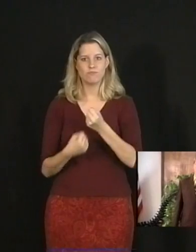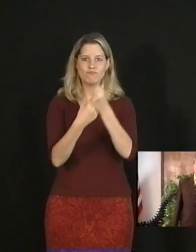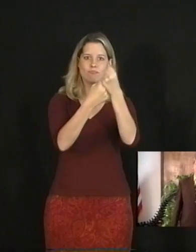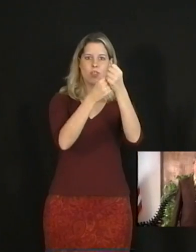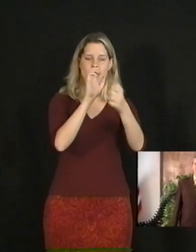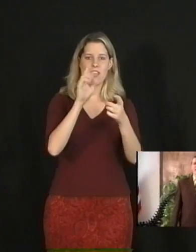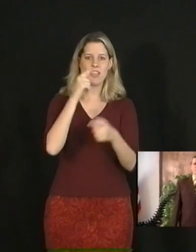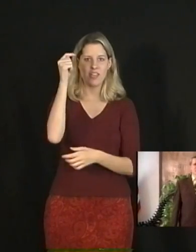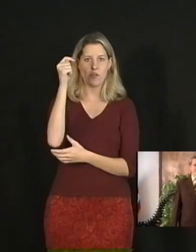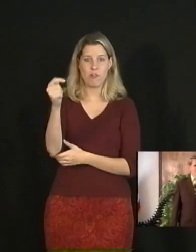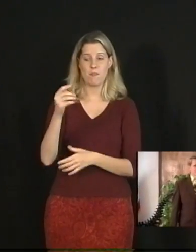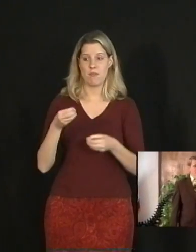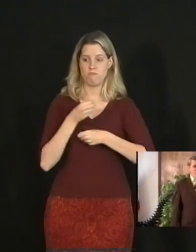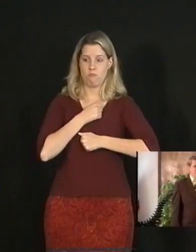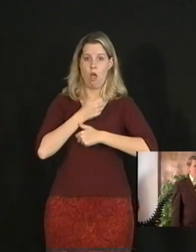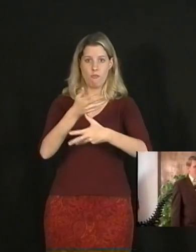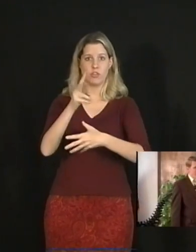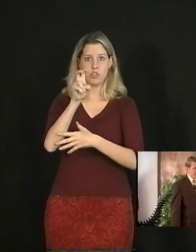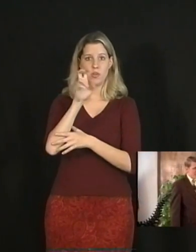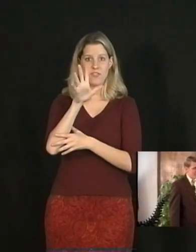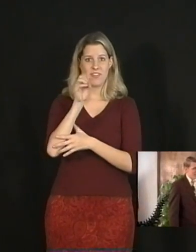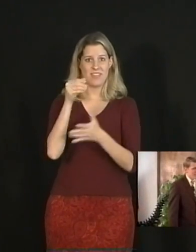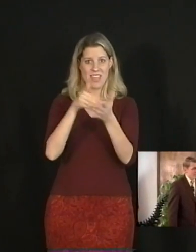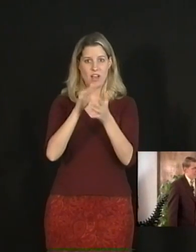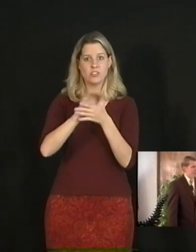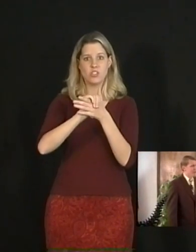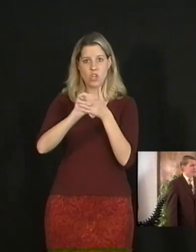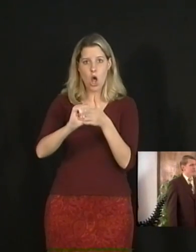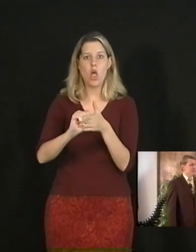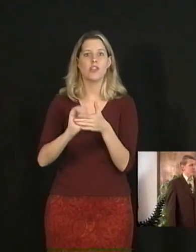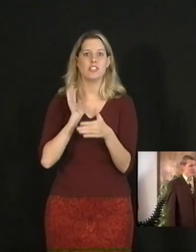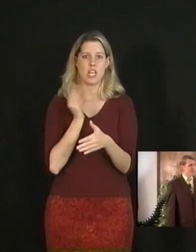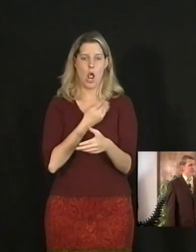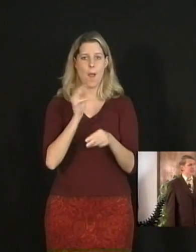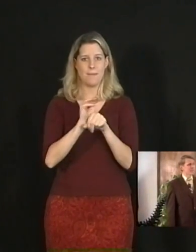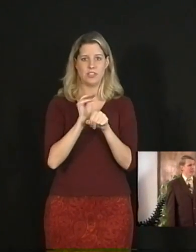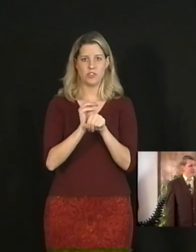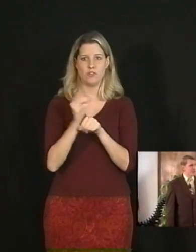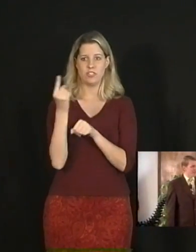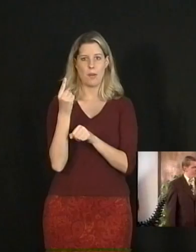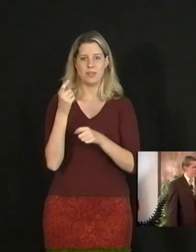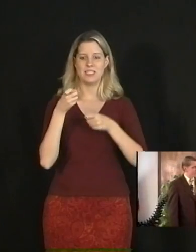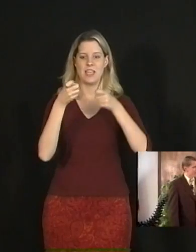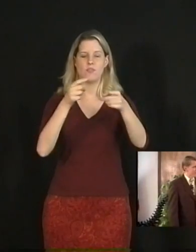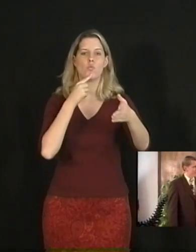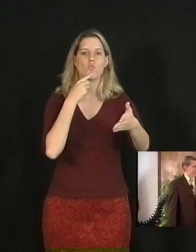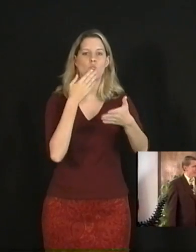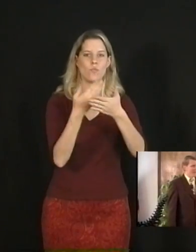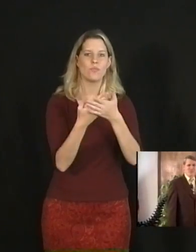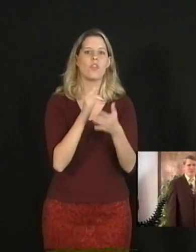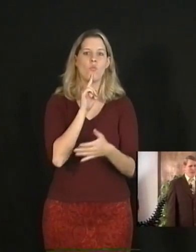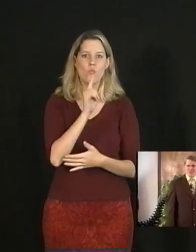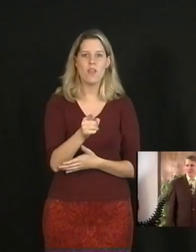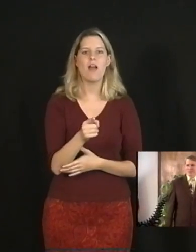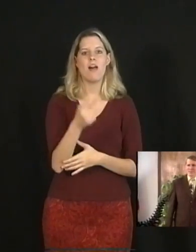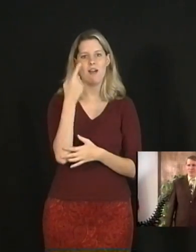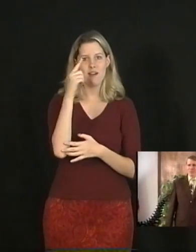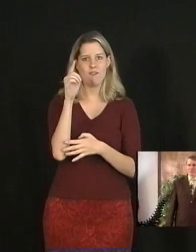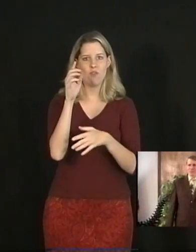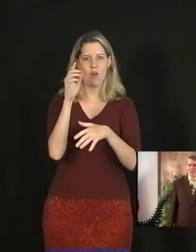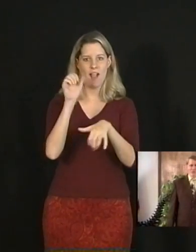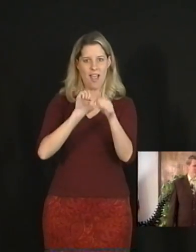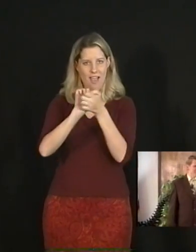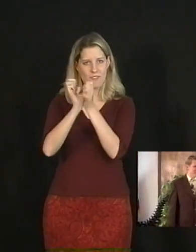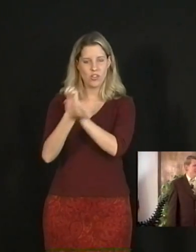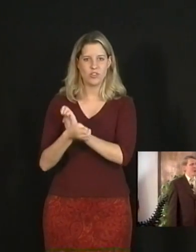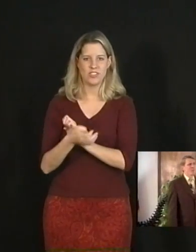offering $250,000 for a long time at our ministry for somebody who could give us some real scientific evidence for evolution. It is funny, brother, to see the